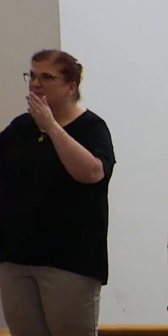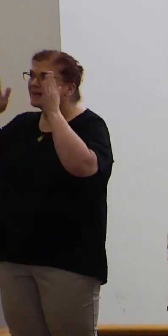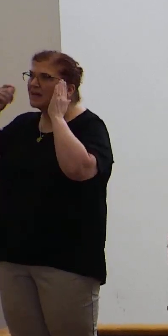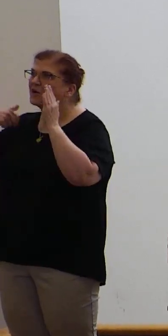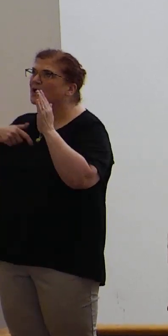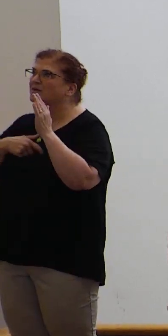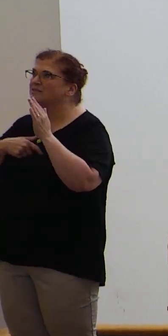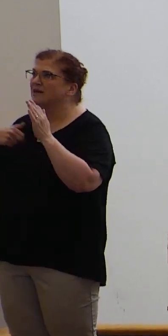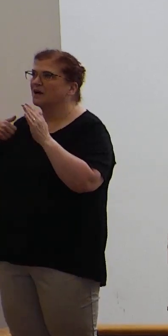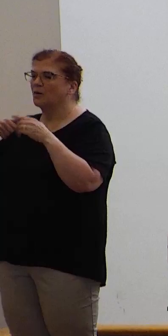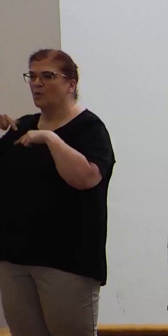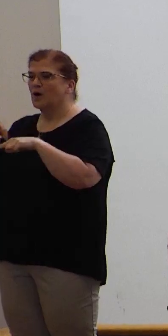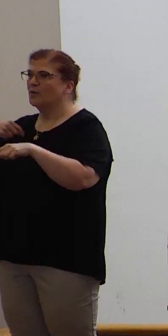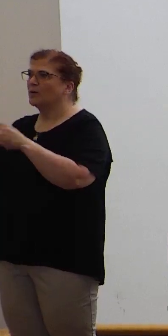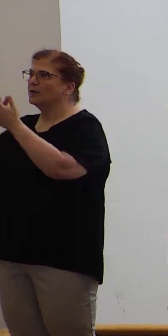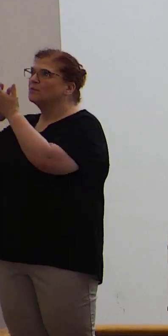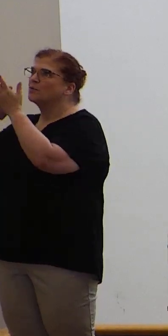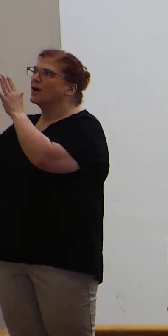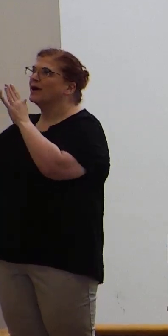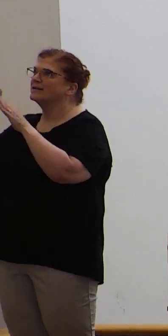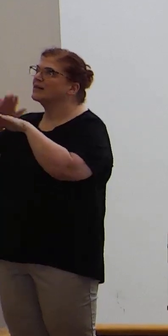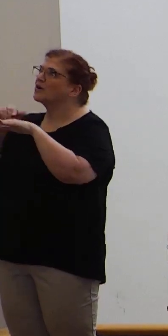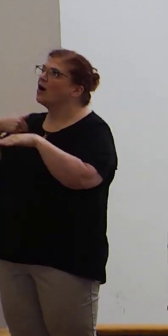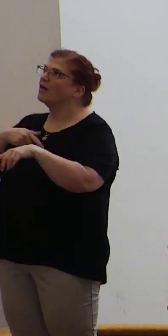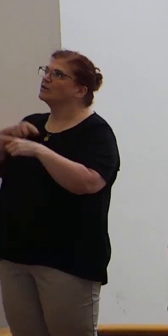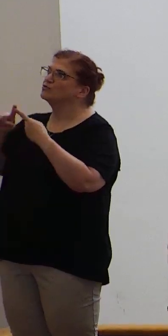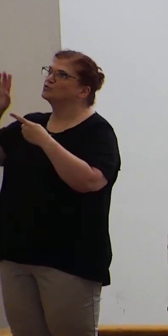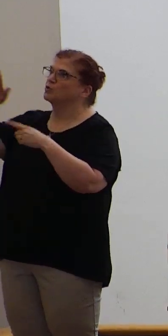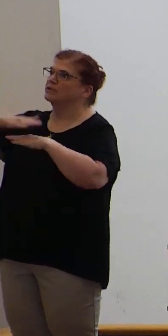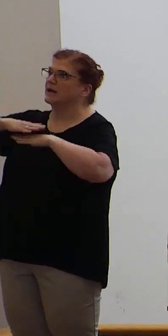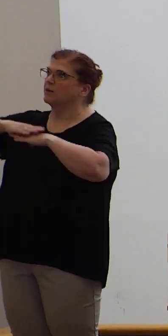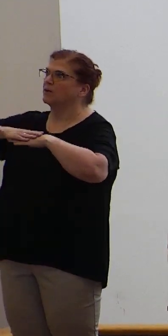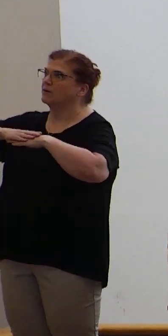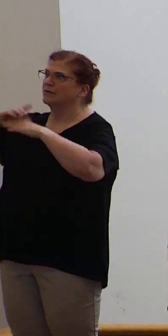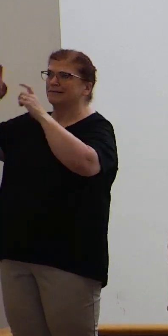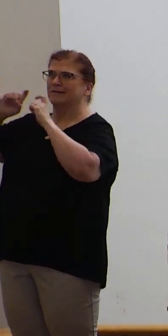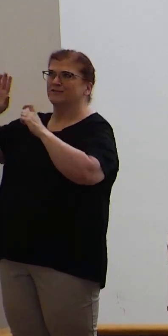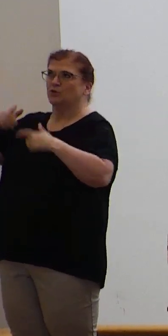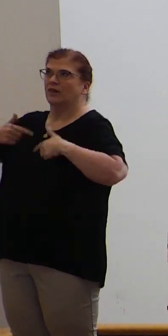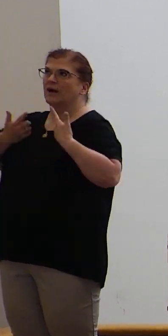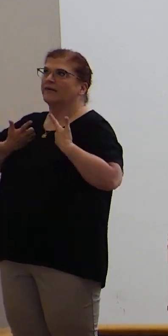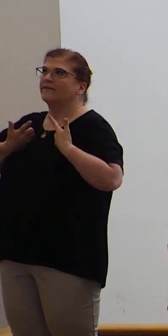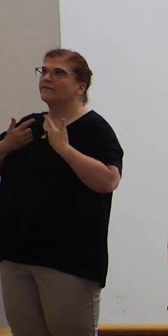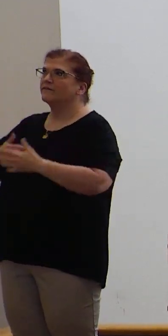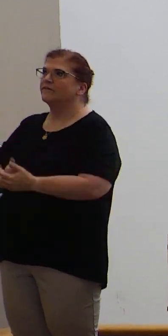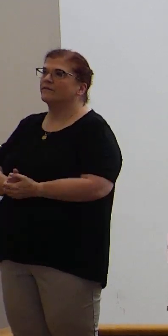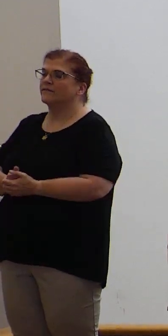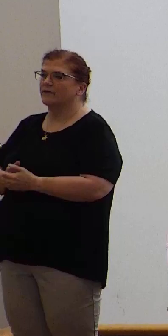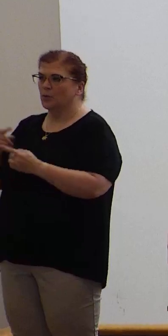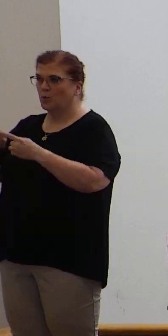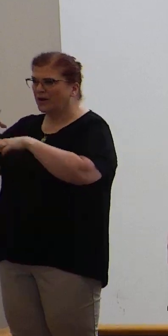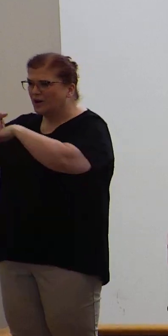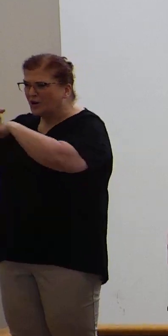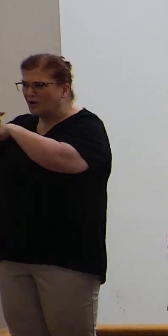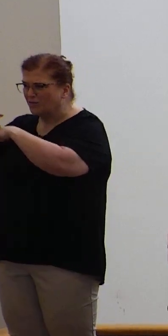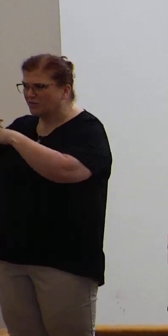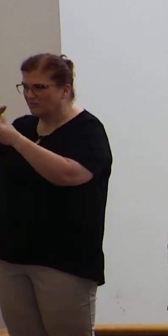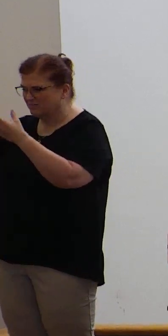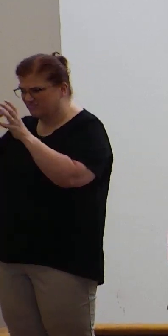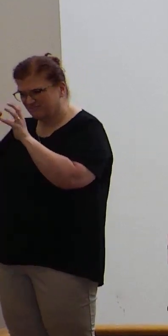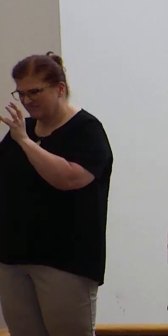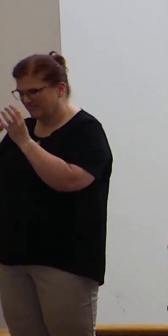we praise, call us to your table, grant us your life. When the earth was a formless